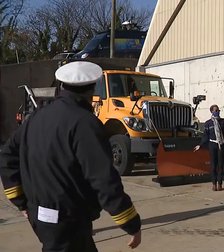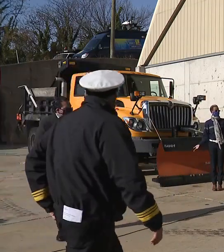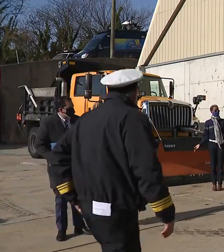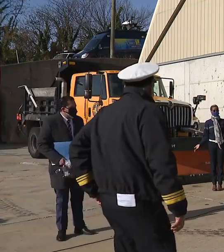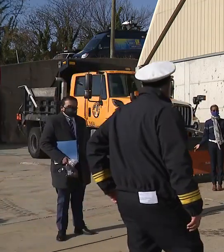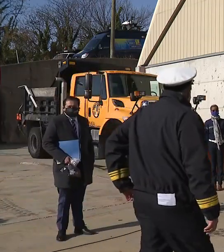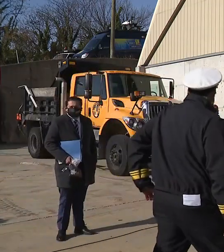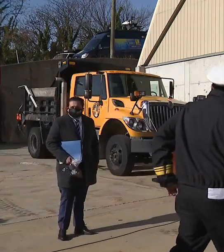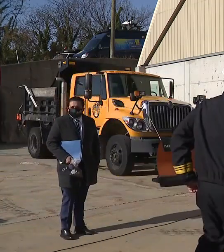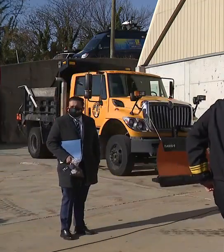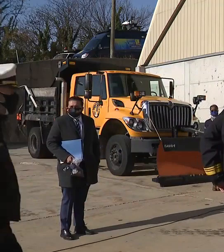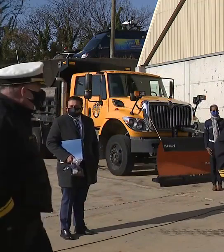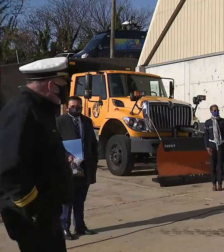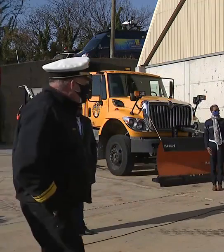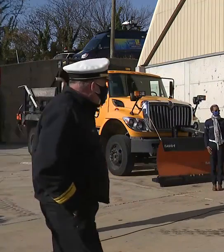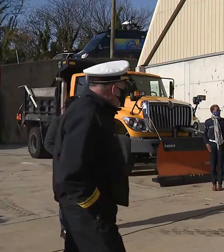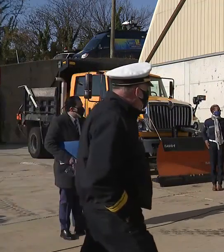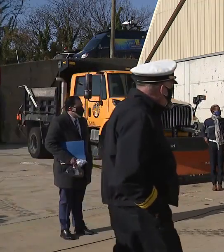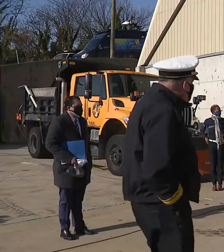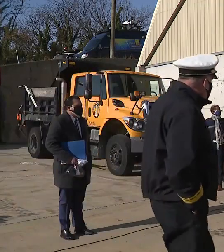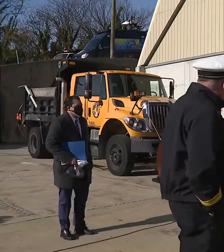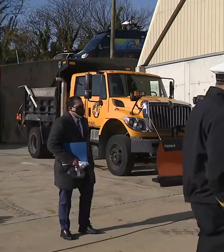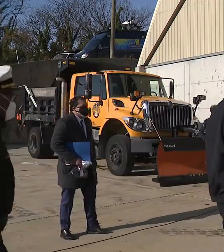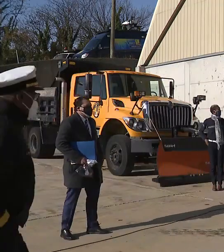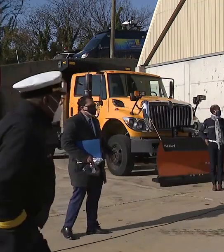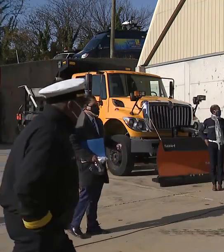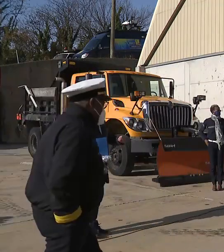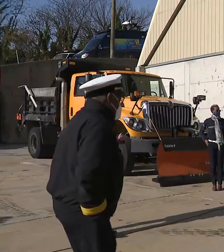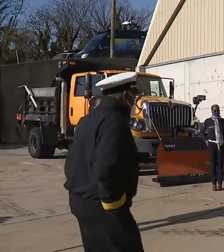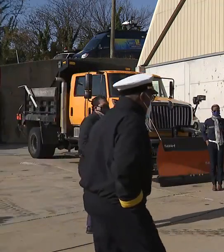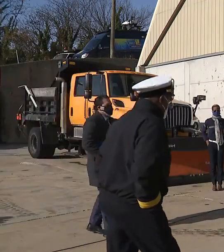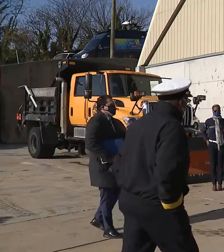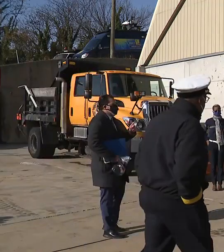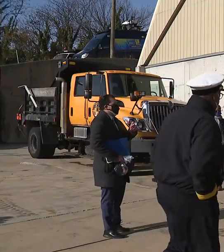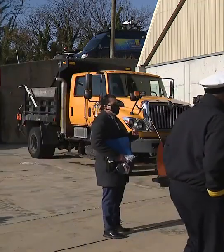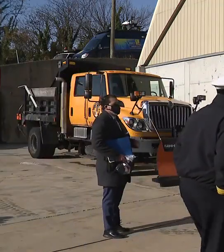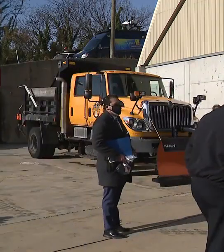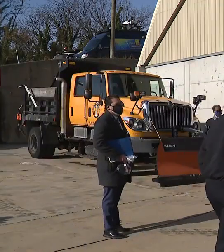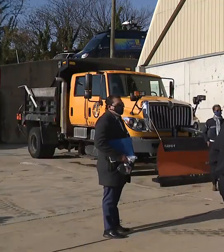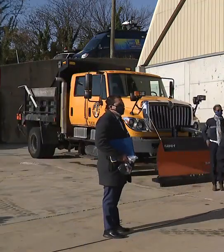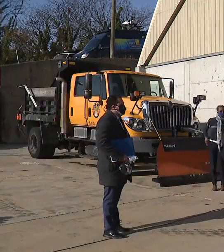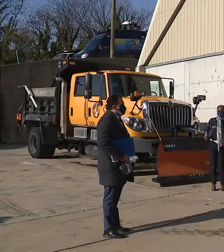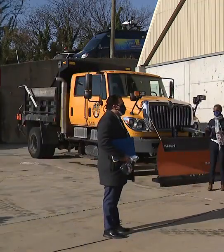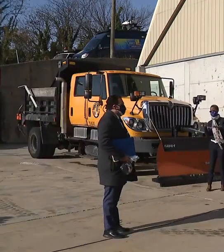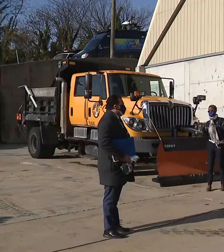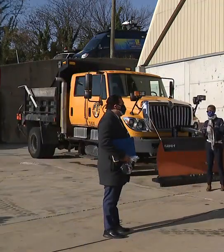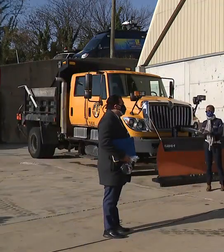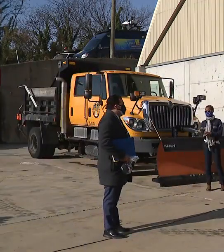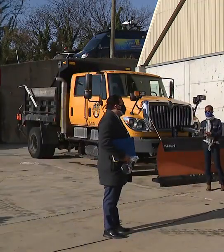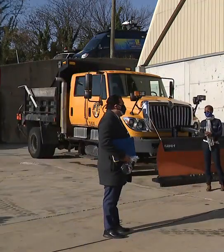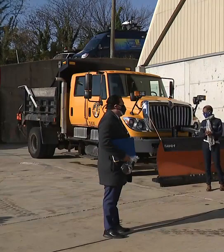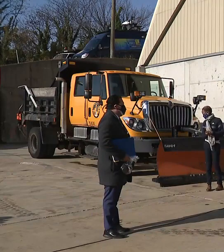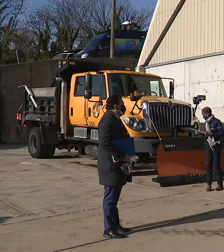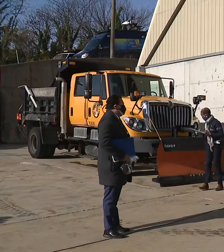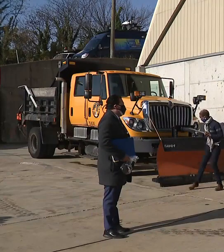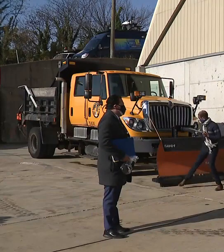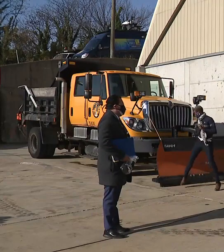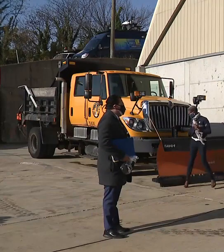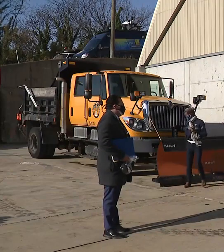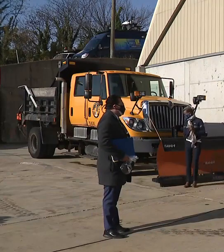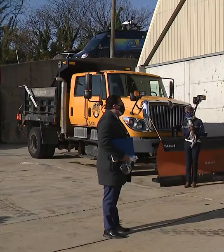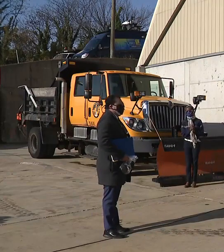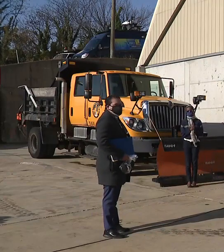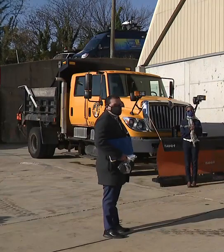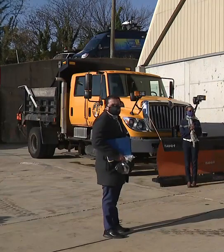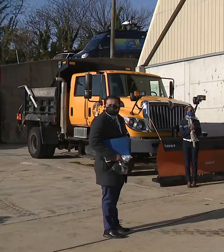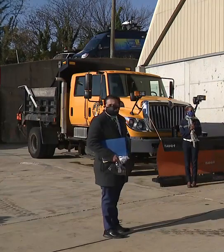I mean, we just need to probably not have too many folks up here, but I think I'm okay. Yeah, no. I can go up on top. Yeah, no, that would be, I'll get